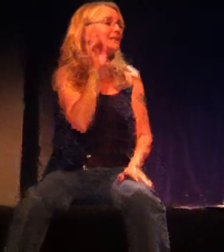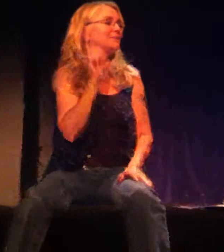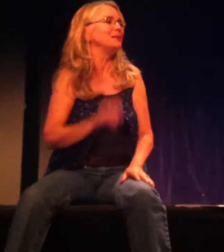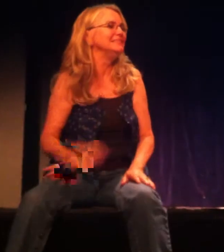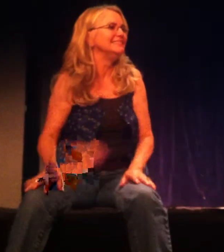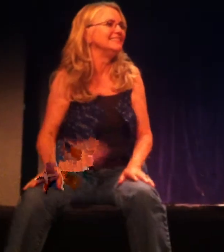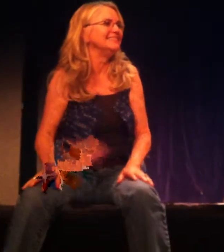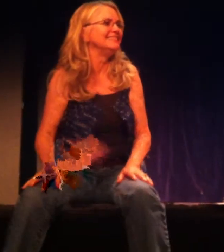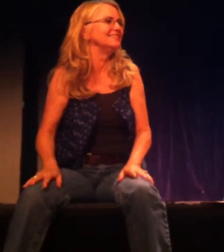Katie,